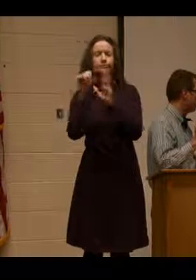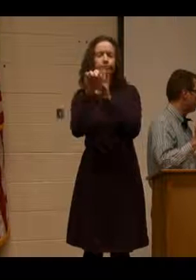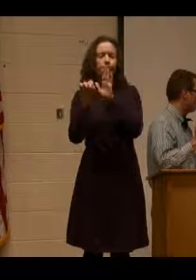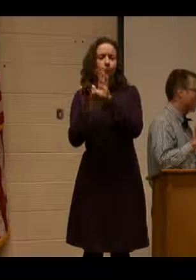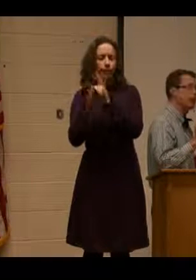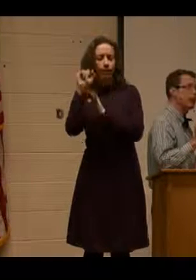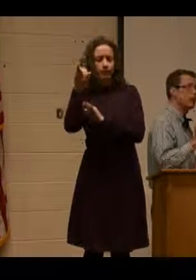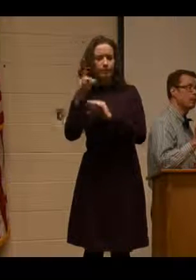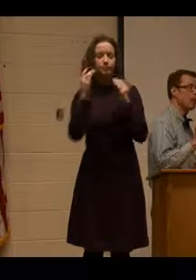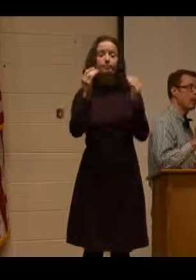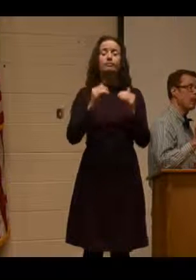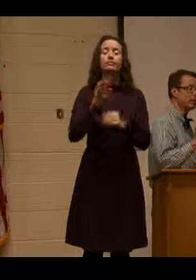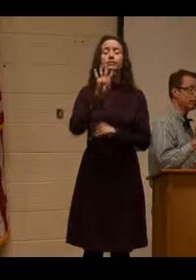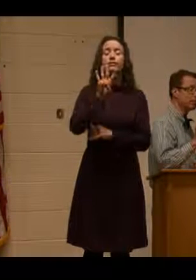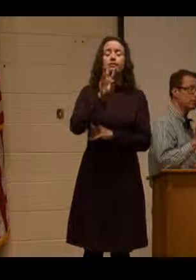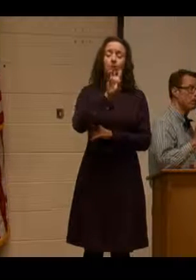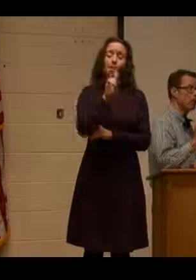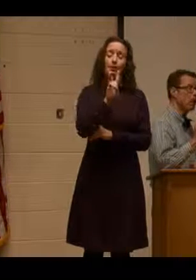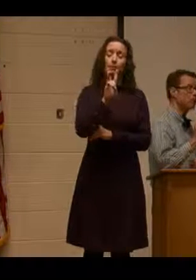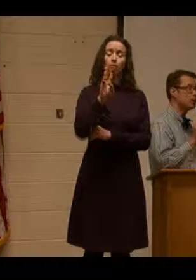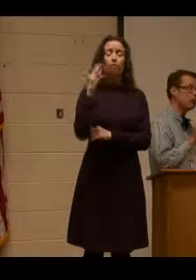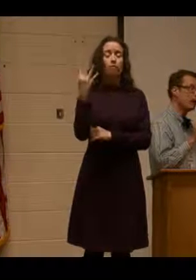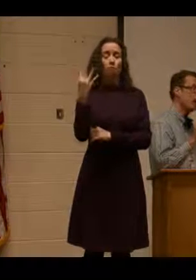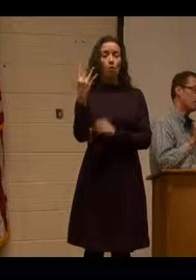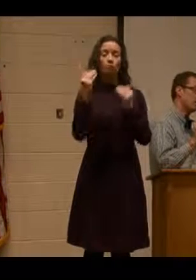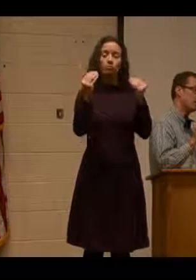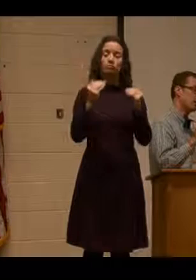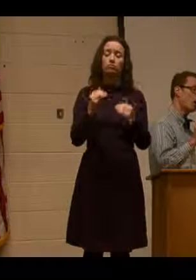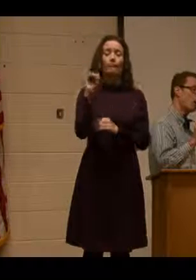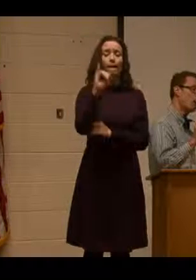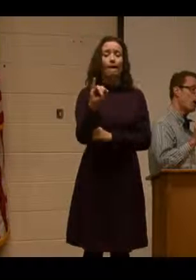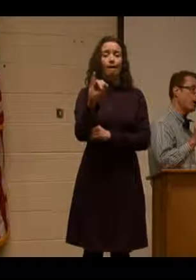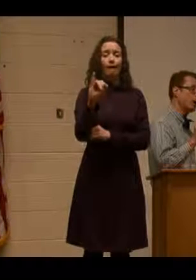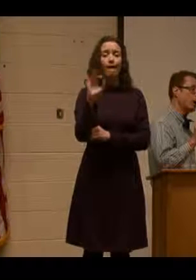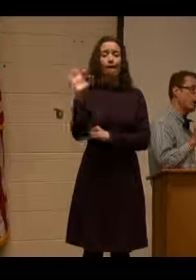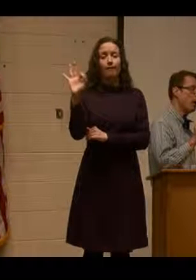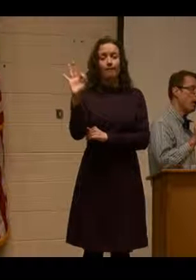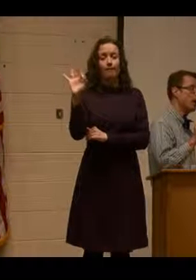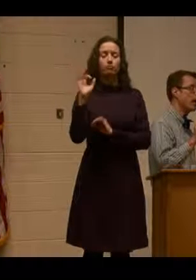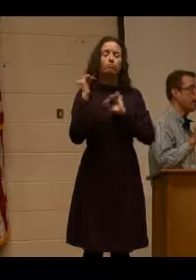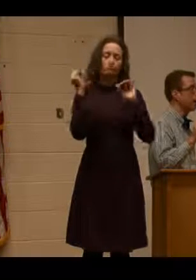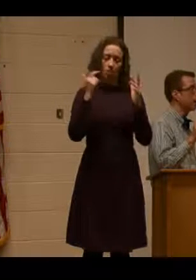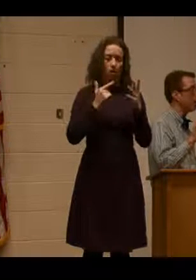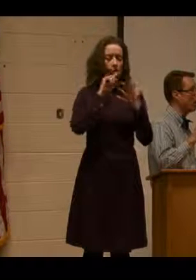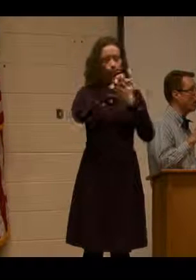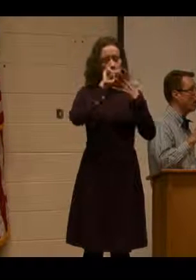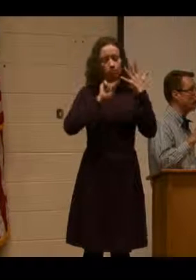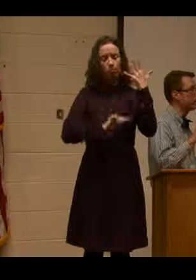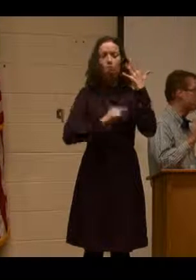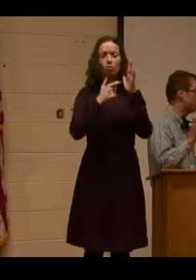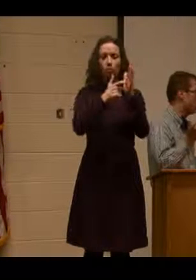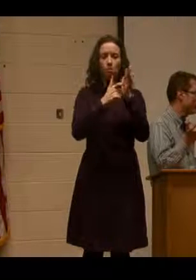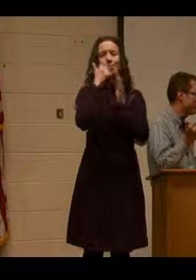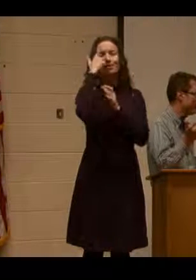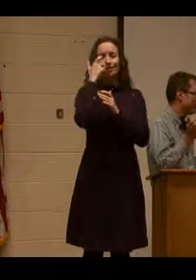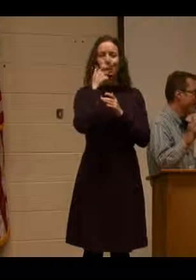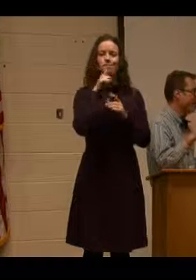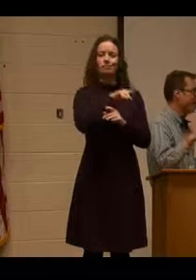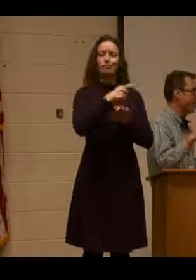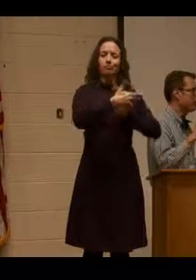I-9. So again, all of these are required because they actually are a state employee, because we pay